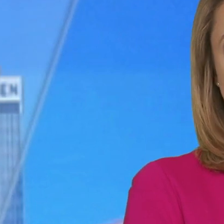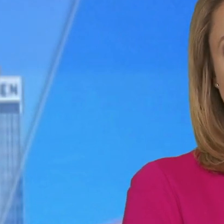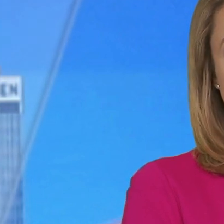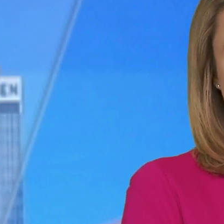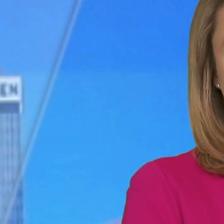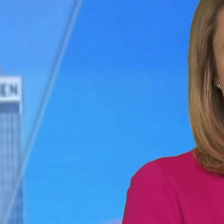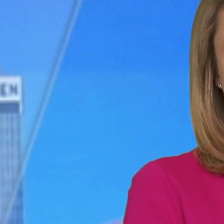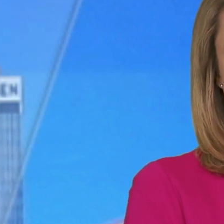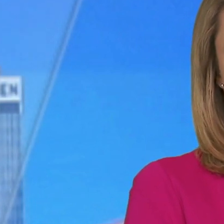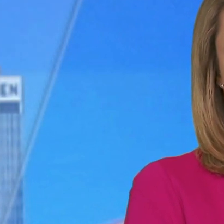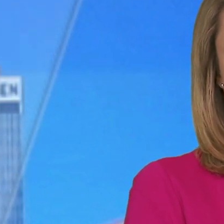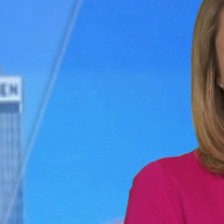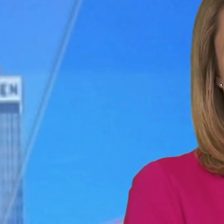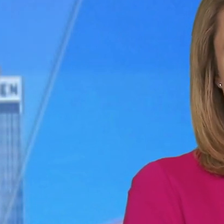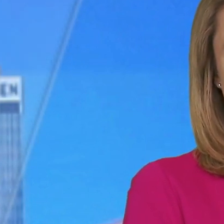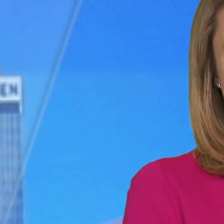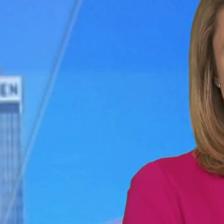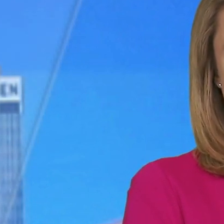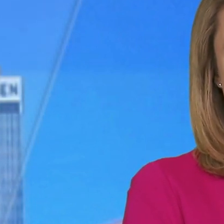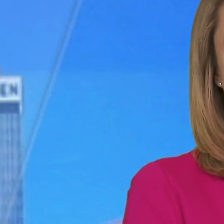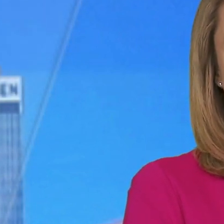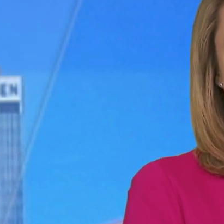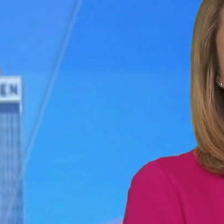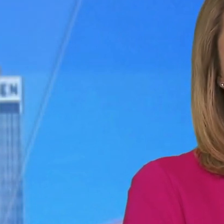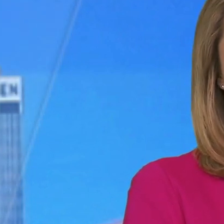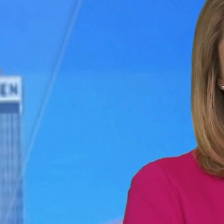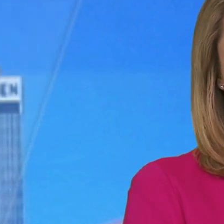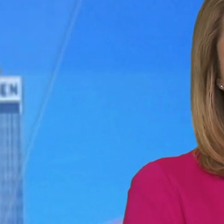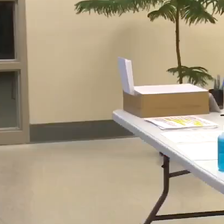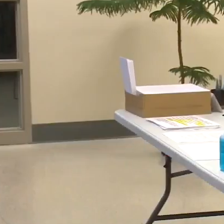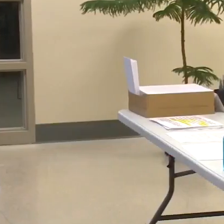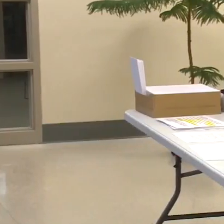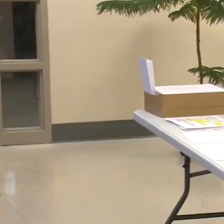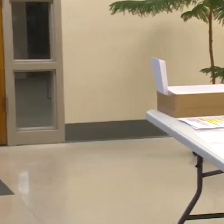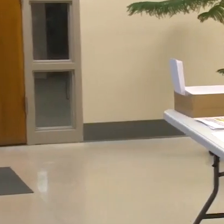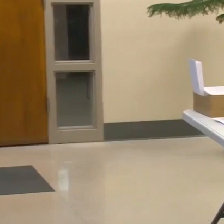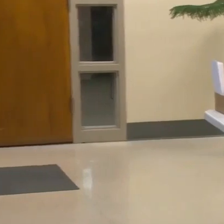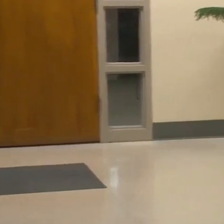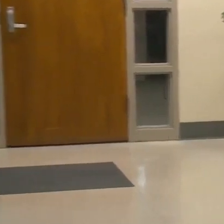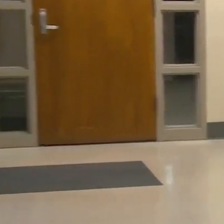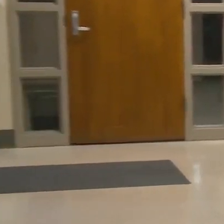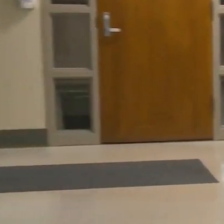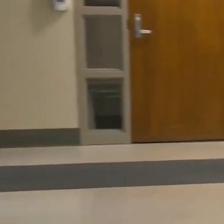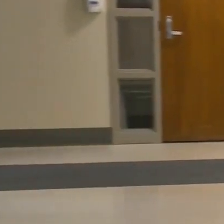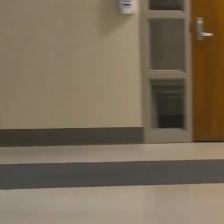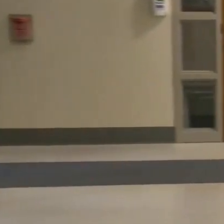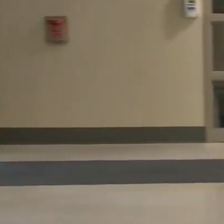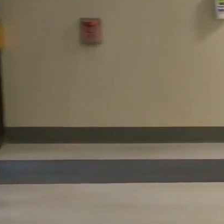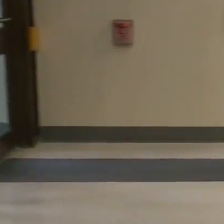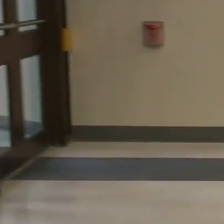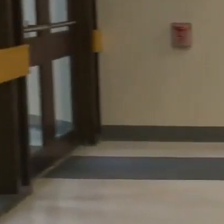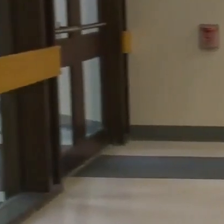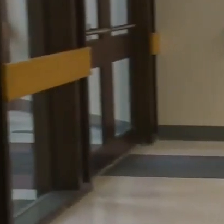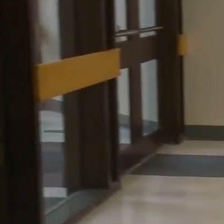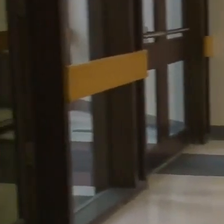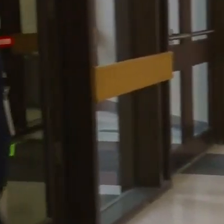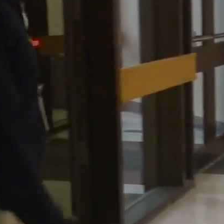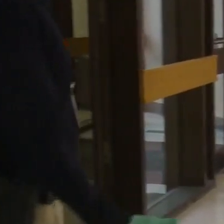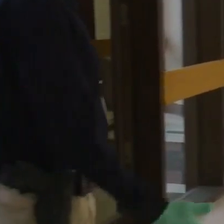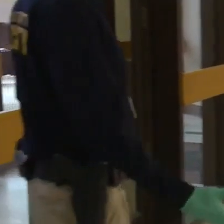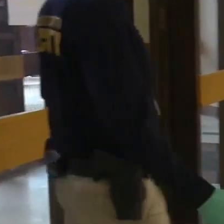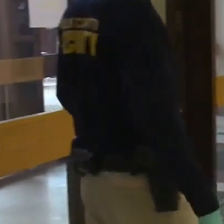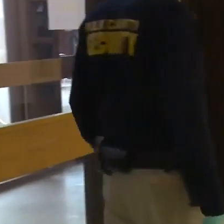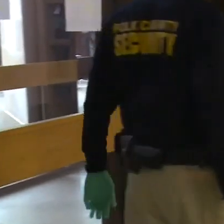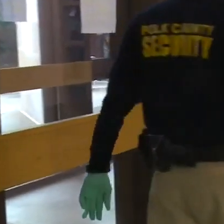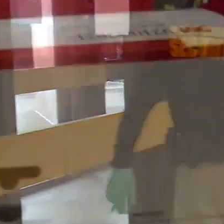The number of confirmed coronavirus cases in Iowa is now more than 100. A state lab reports it had more than 2,000 negative